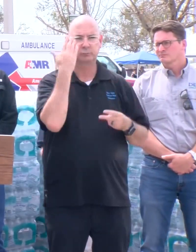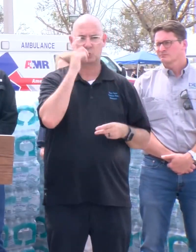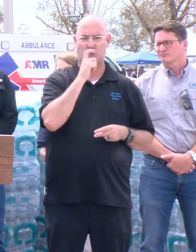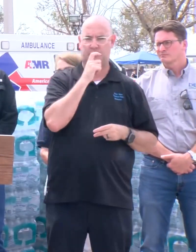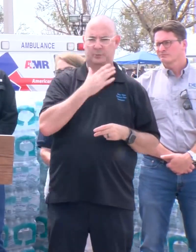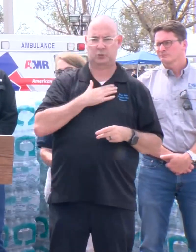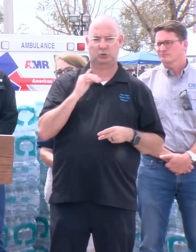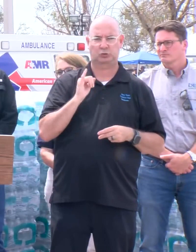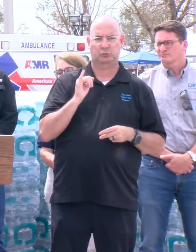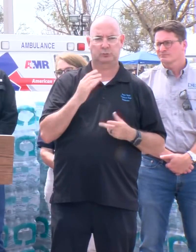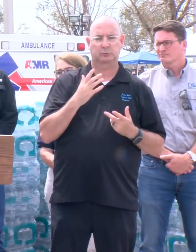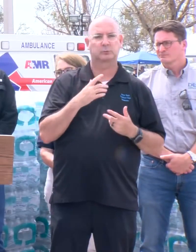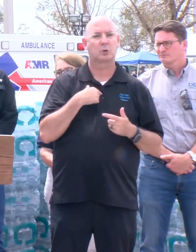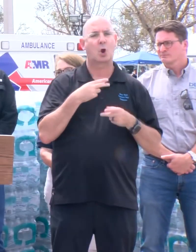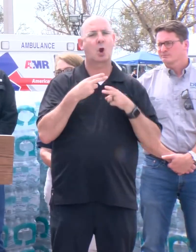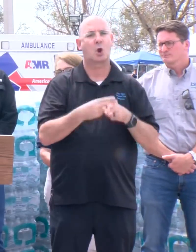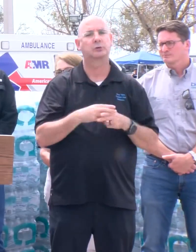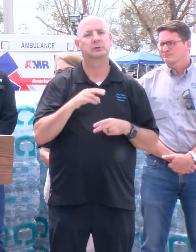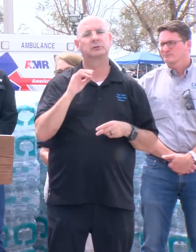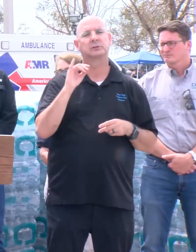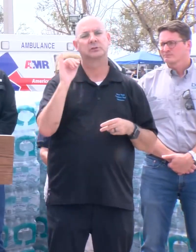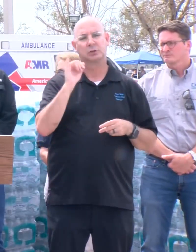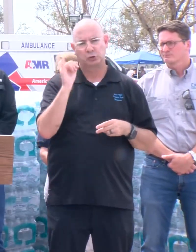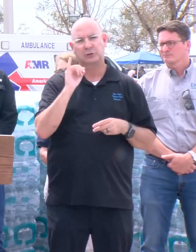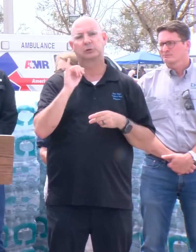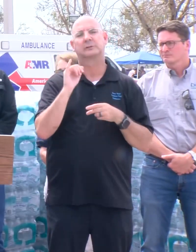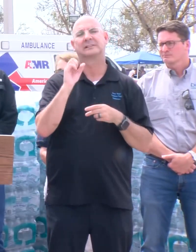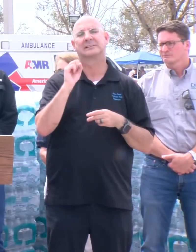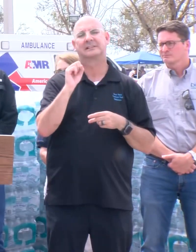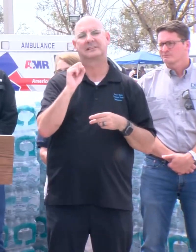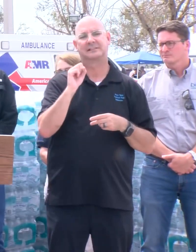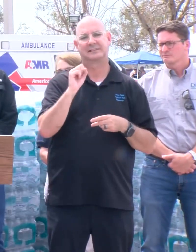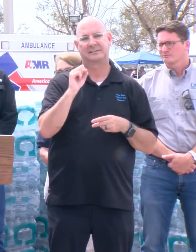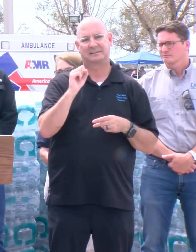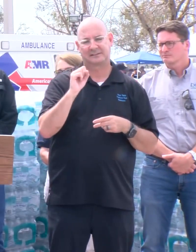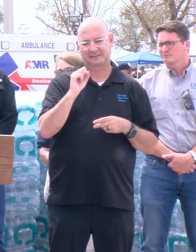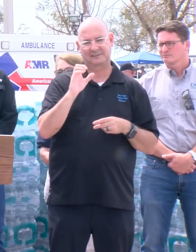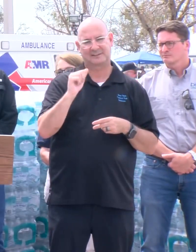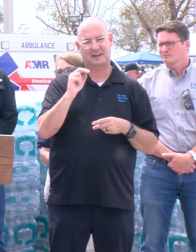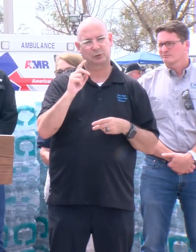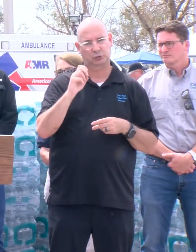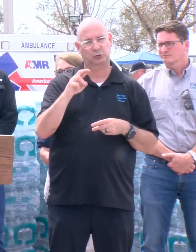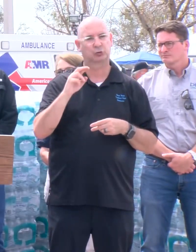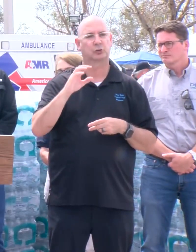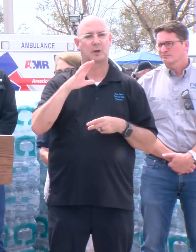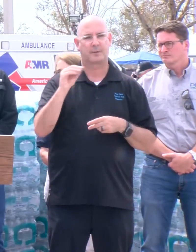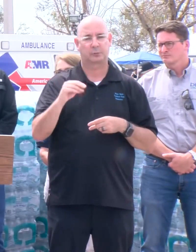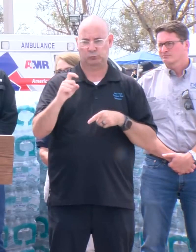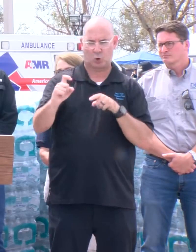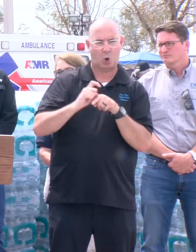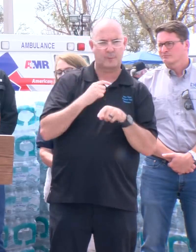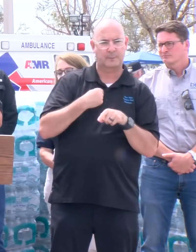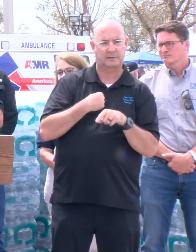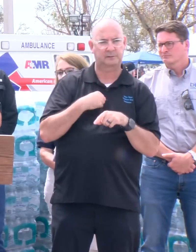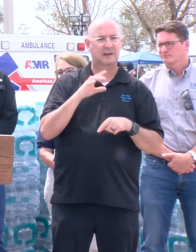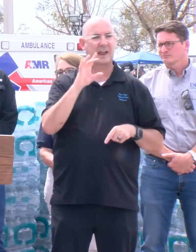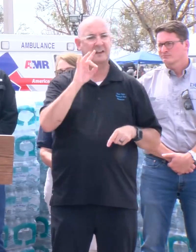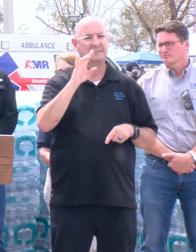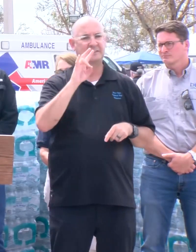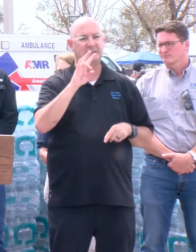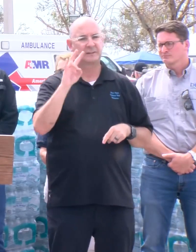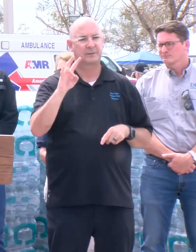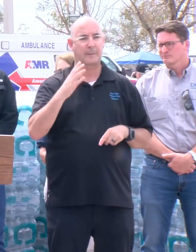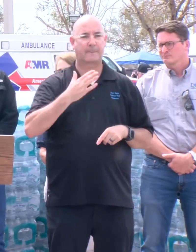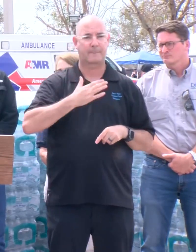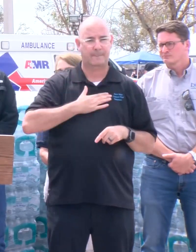call your insurance carrier. And if you don't know who your insurance carrier is, then call us, 1-877 my FLCFO. If you make